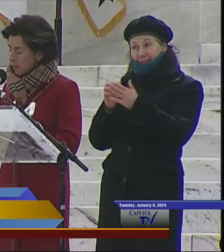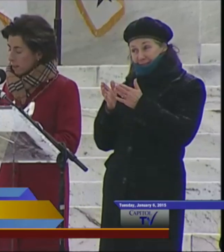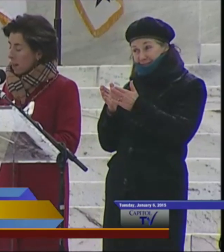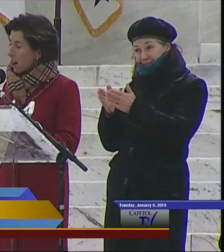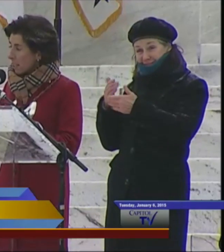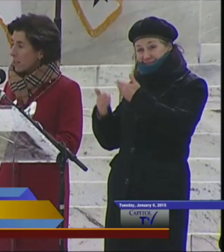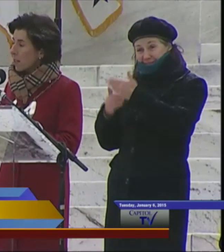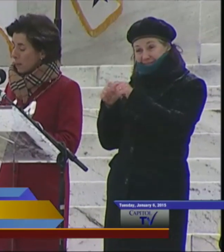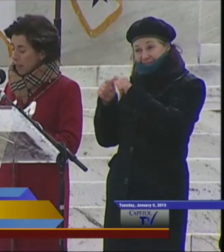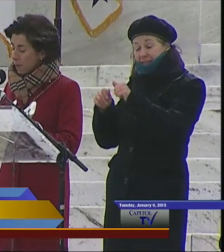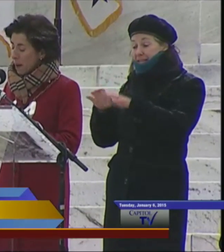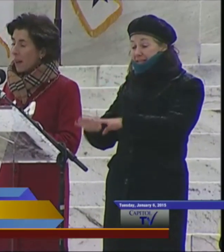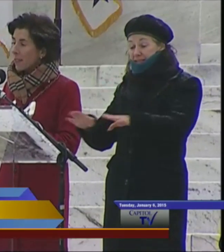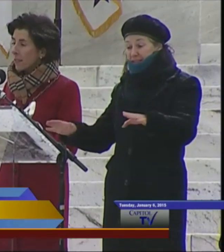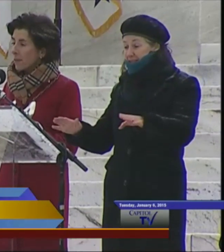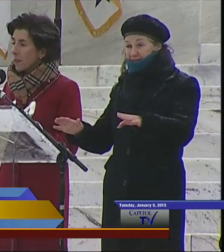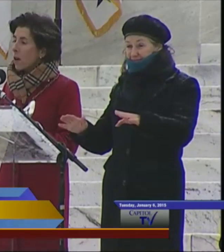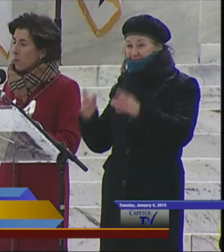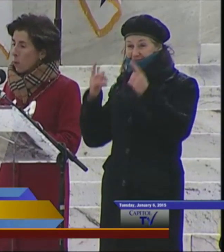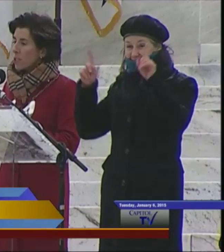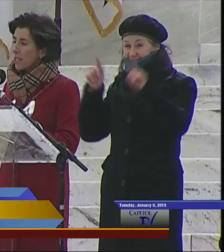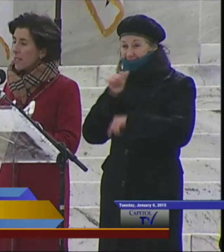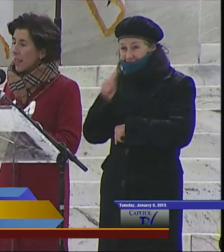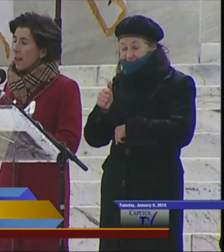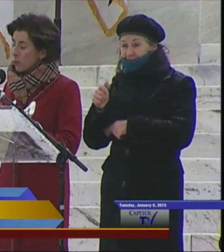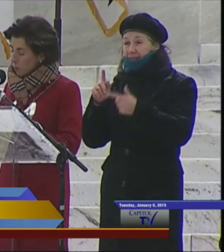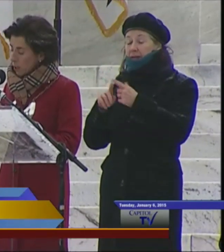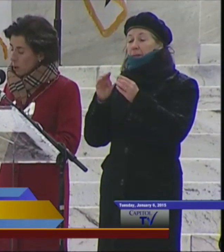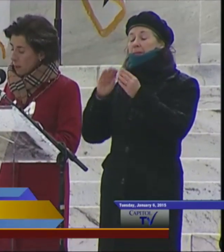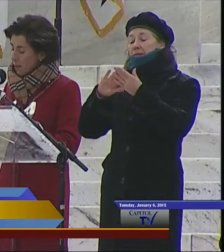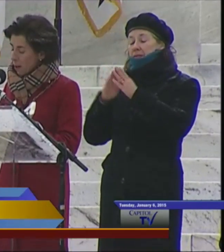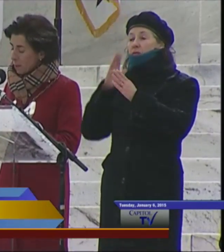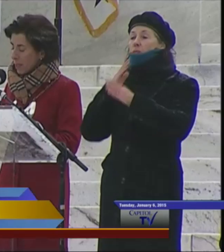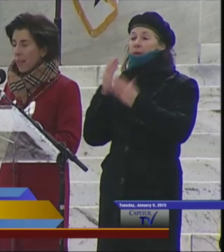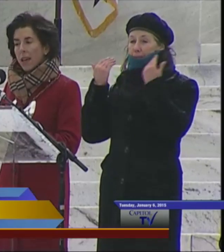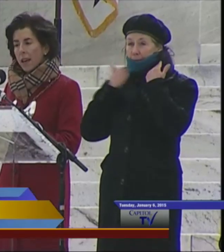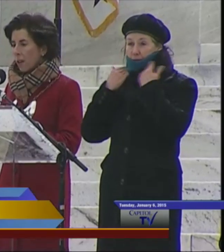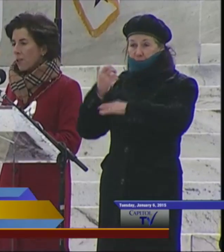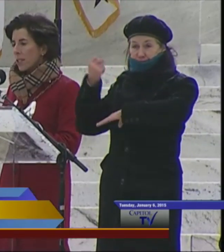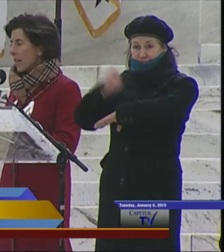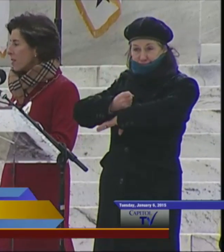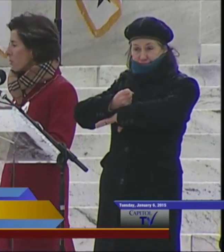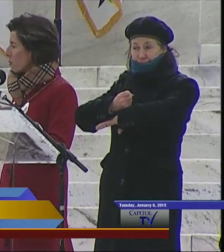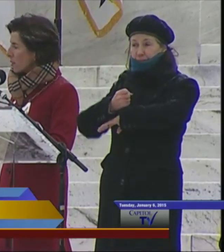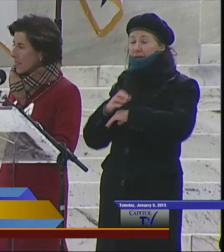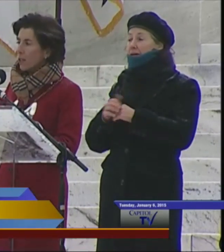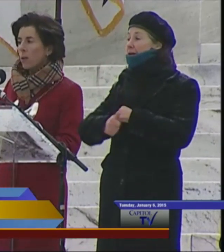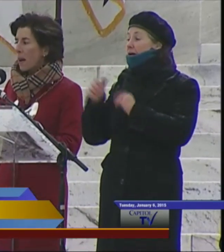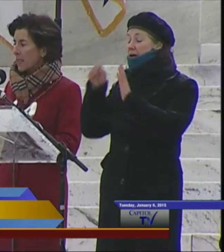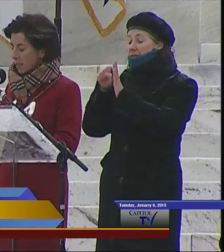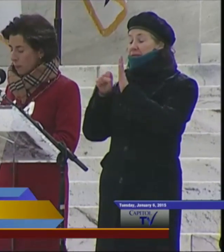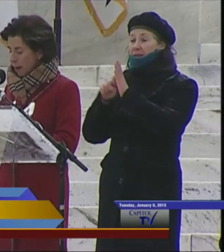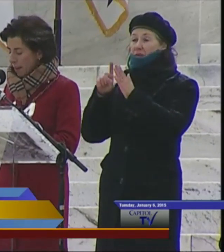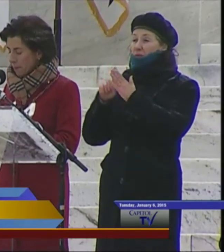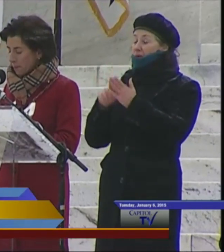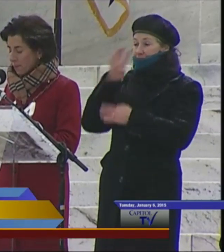course, our kids are going to be left behind, more cities and towns will go bankrupt, and other states will continue to pass